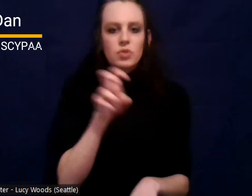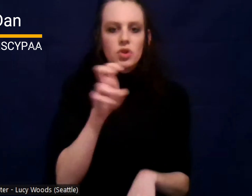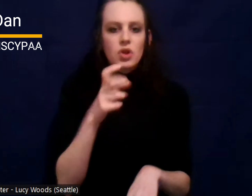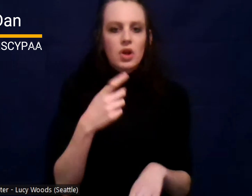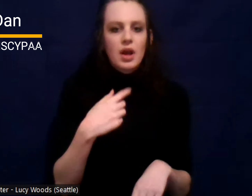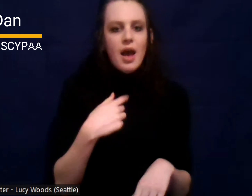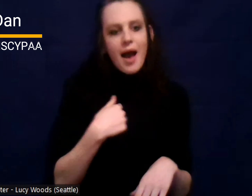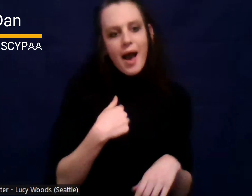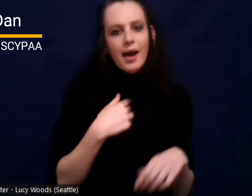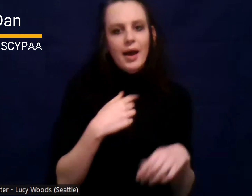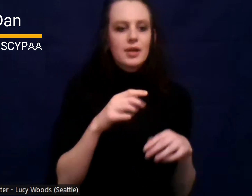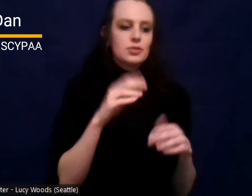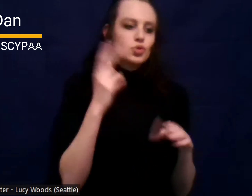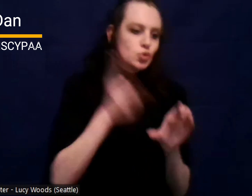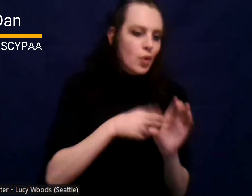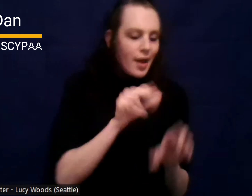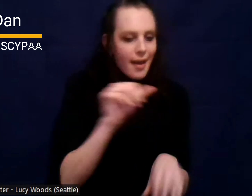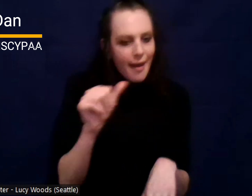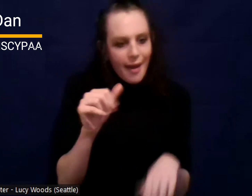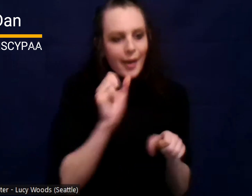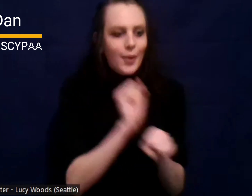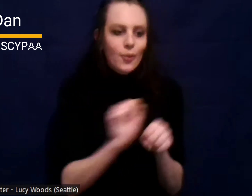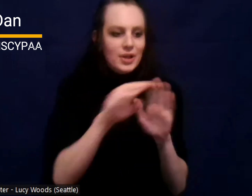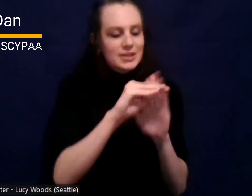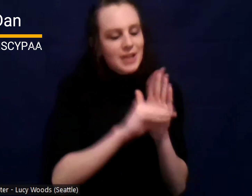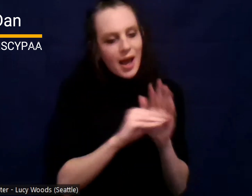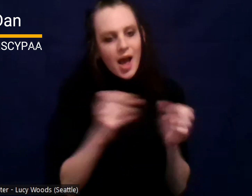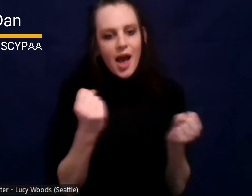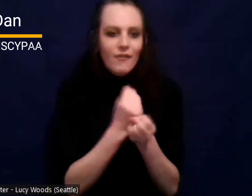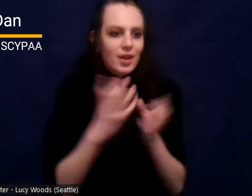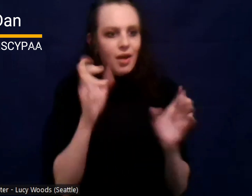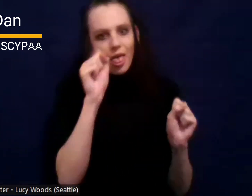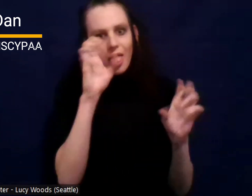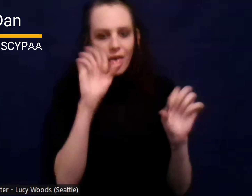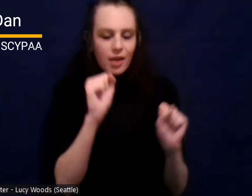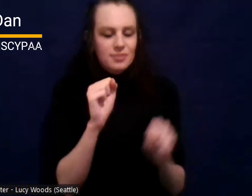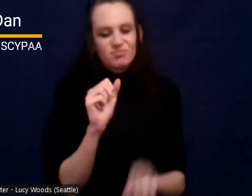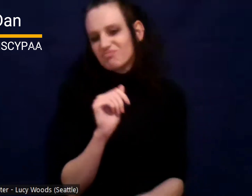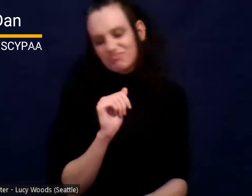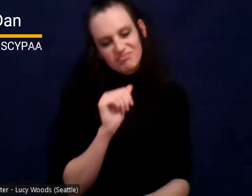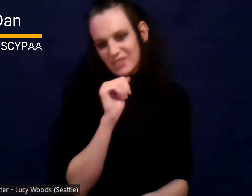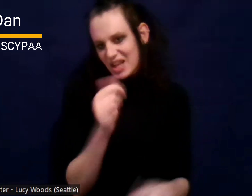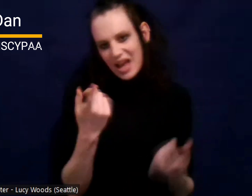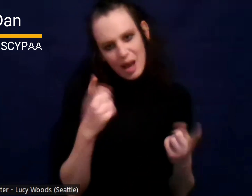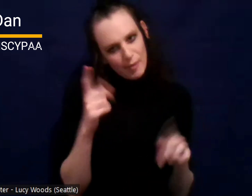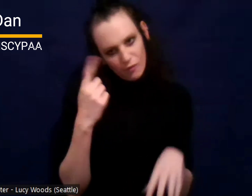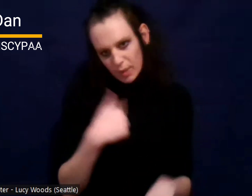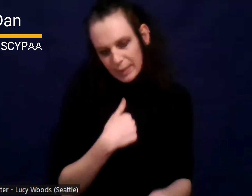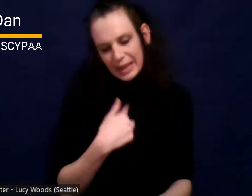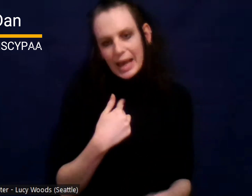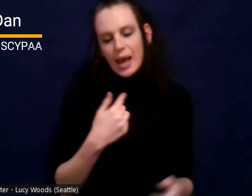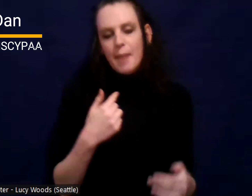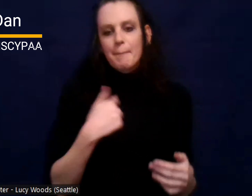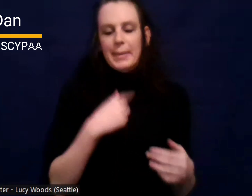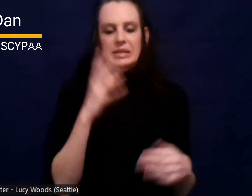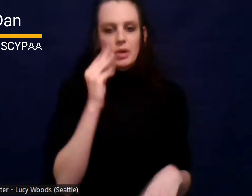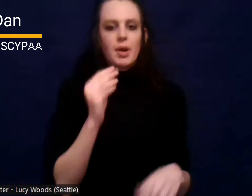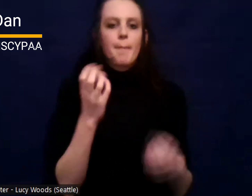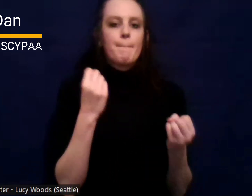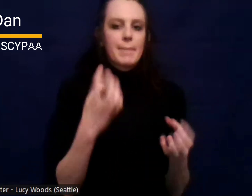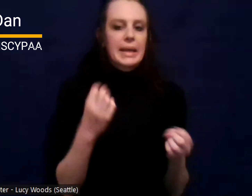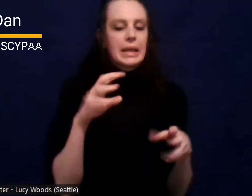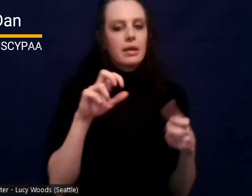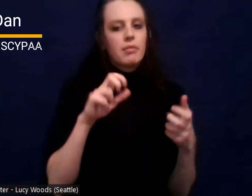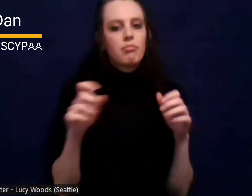awesome. Like I had to put myself through a lot of like really difficult situations and learn how to practice